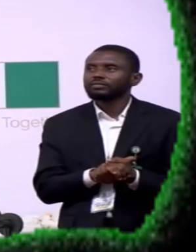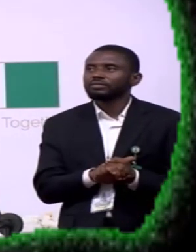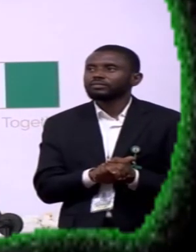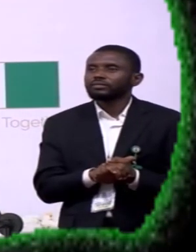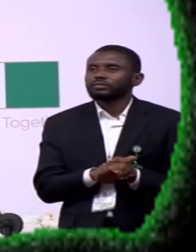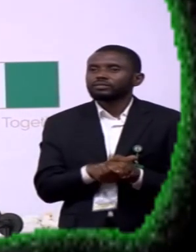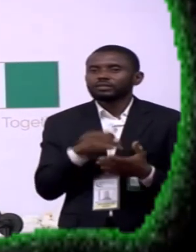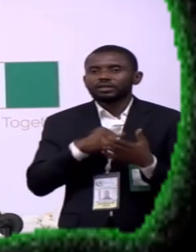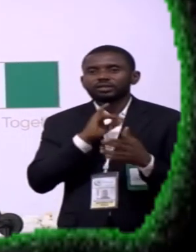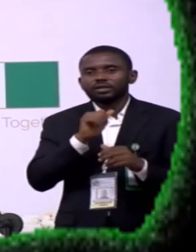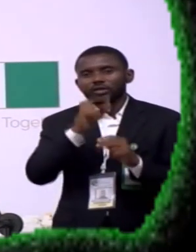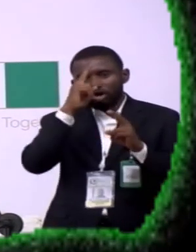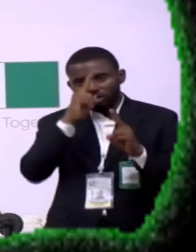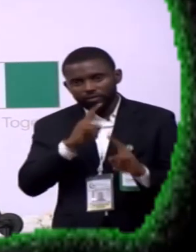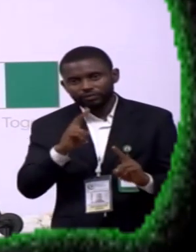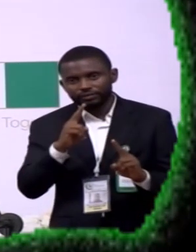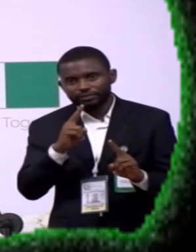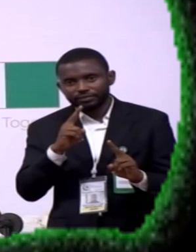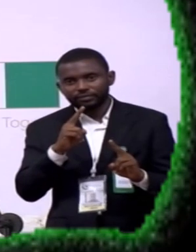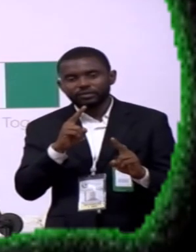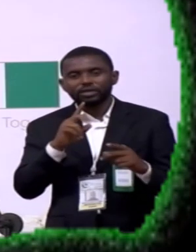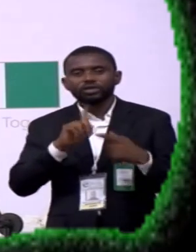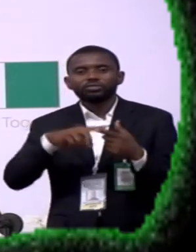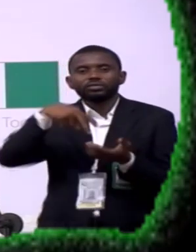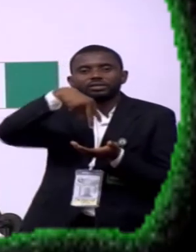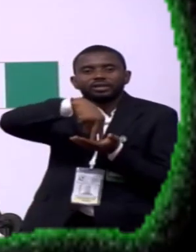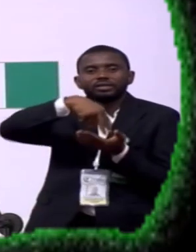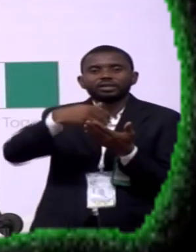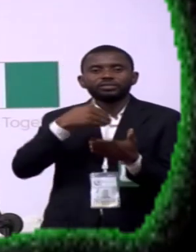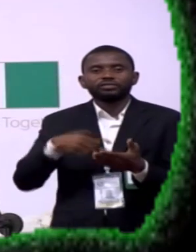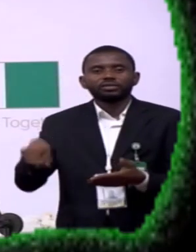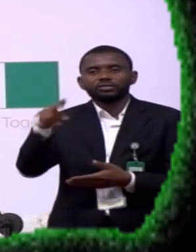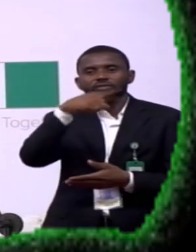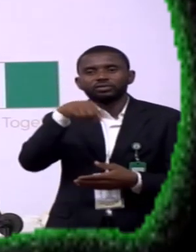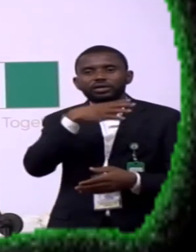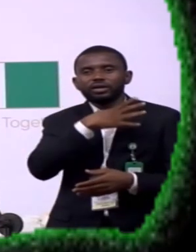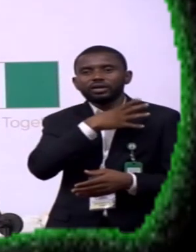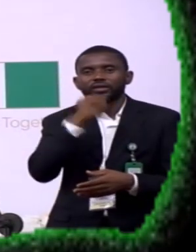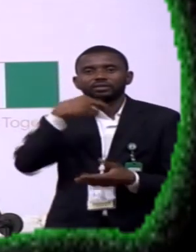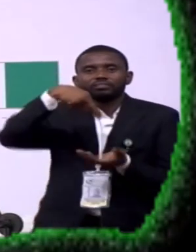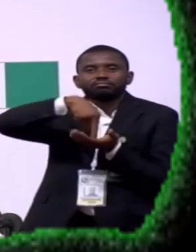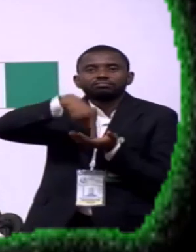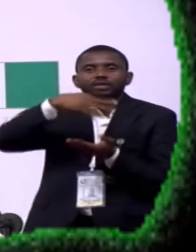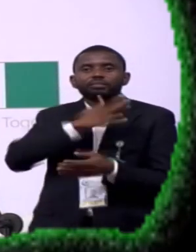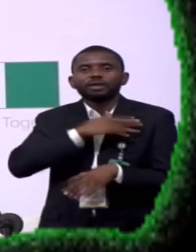It's an honor to stand before you and represent my